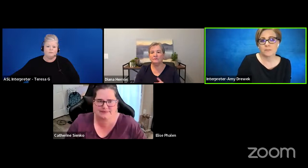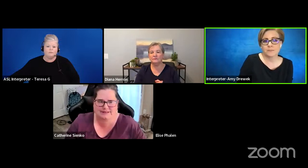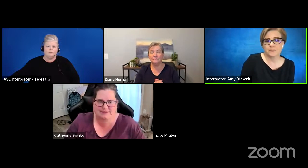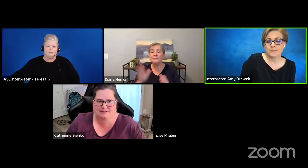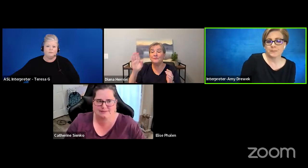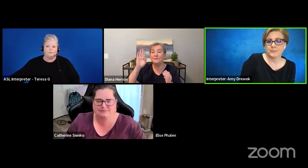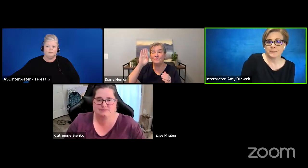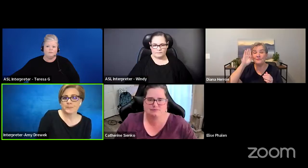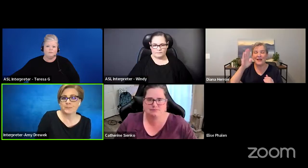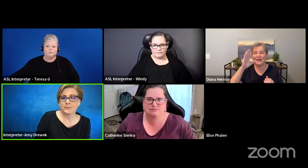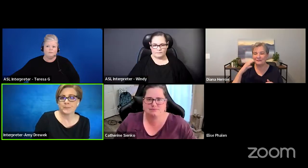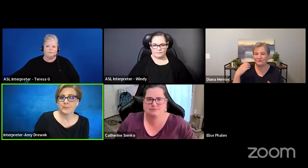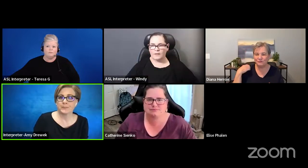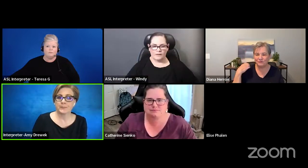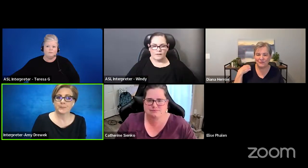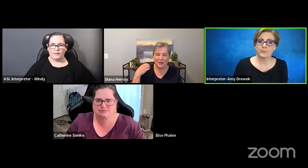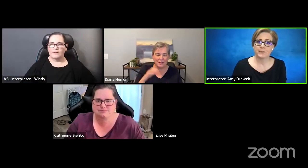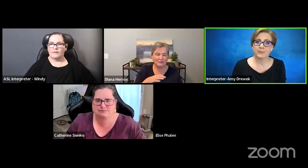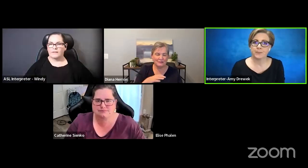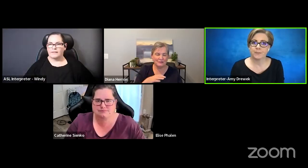Commissioner Bolmarsich.